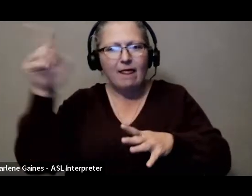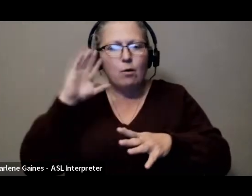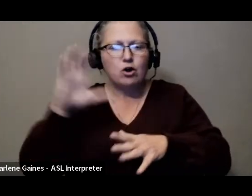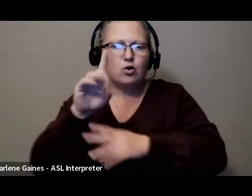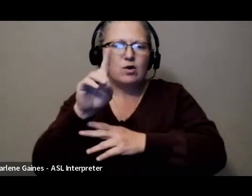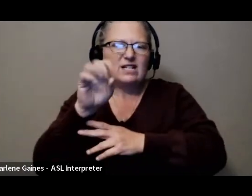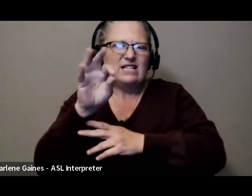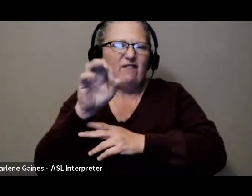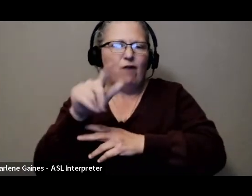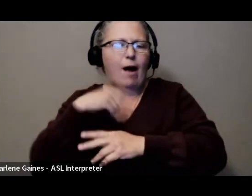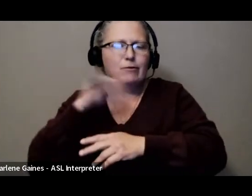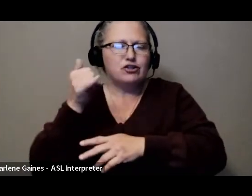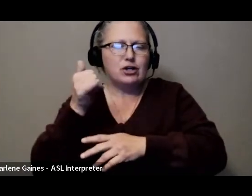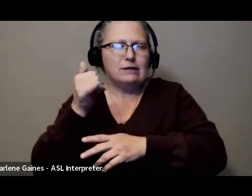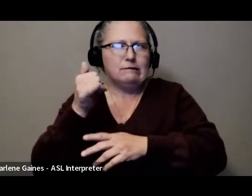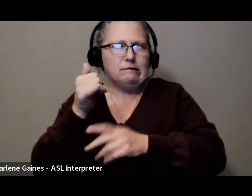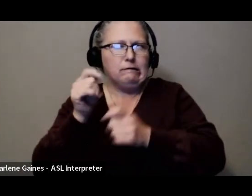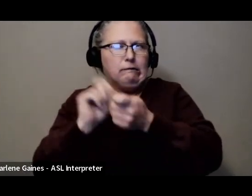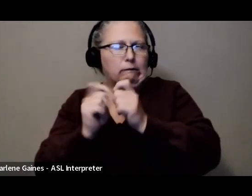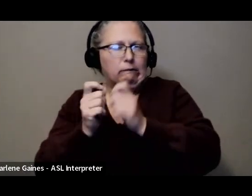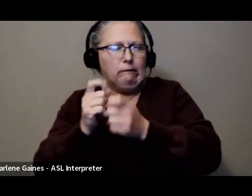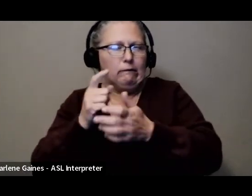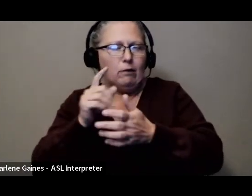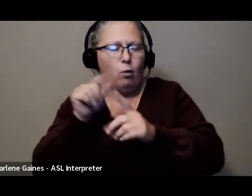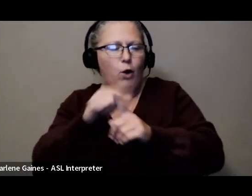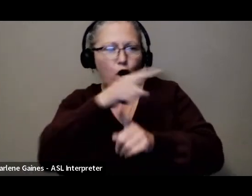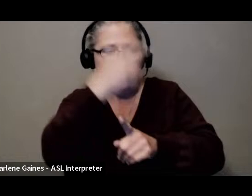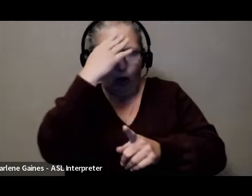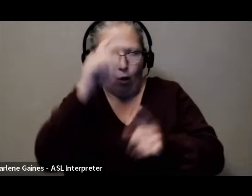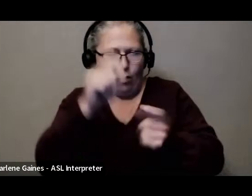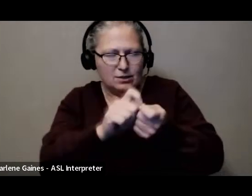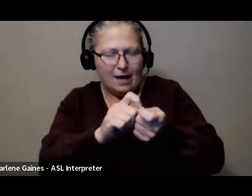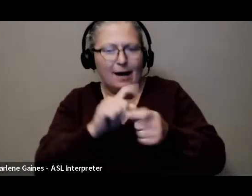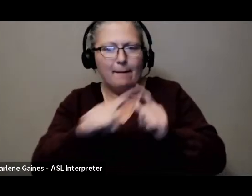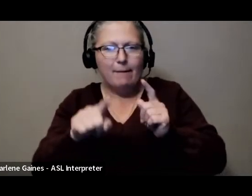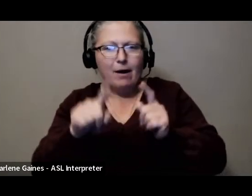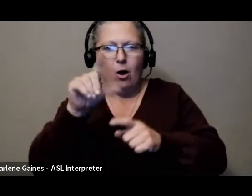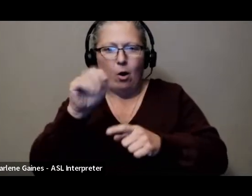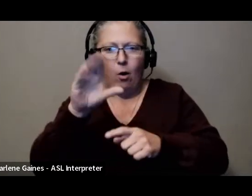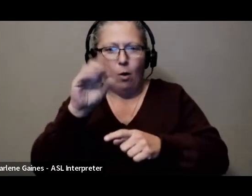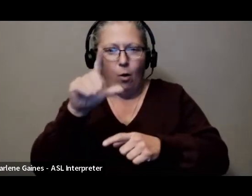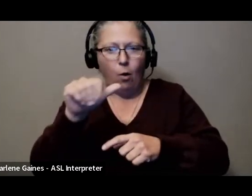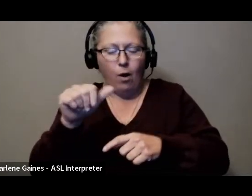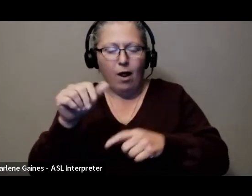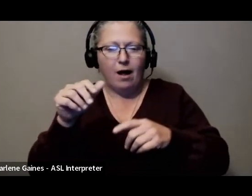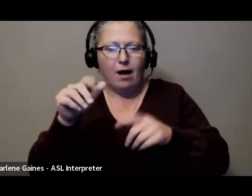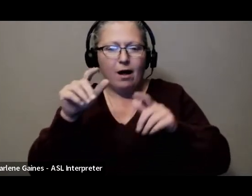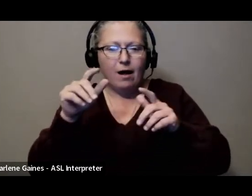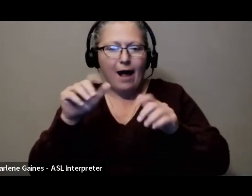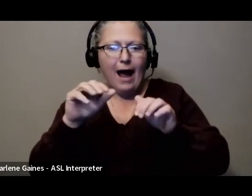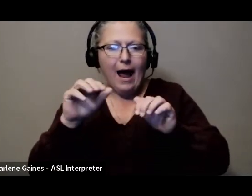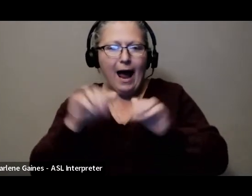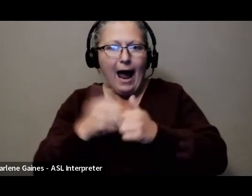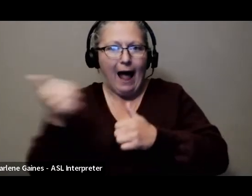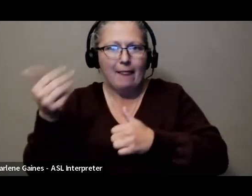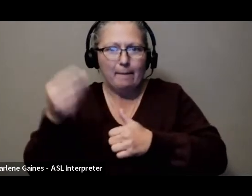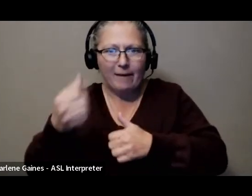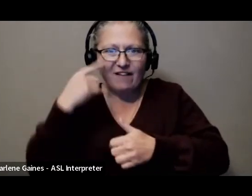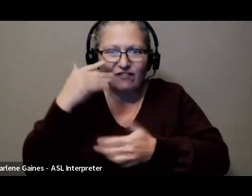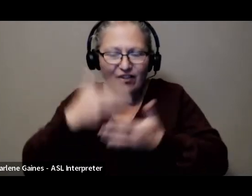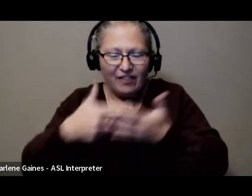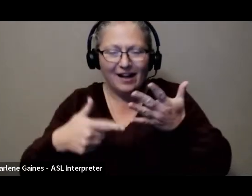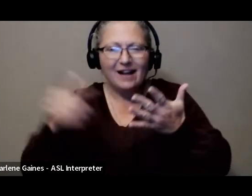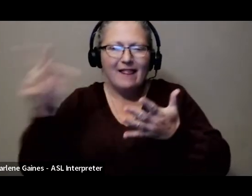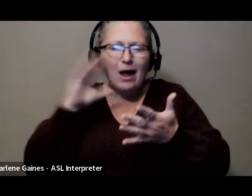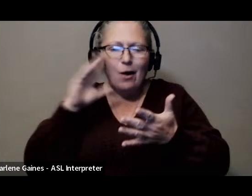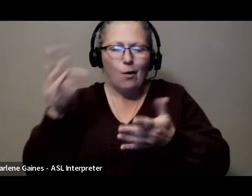just editorializing, and you're the one who knows it. But, but low COLA, how are they going to pay for things? They're going to put it